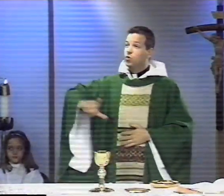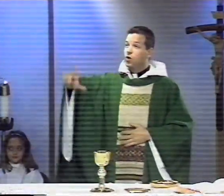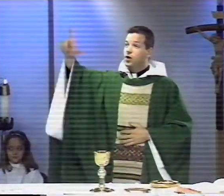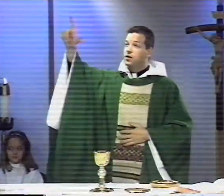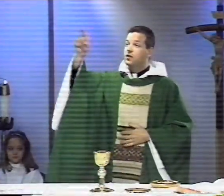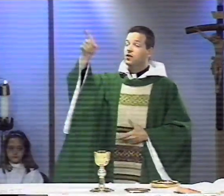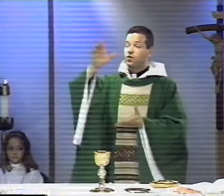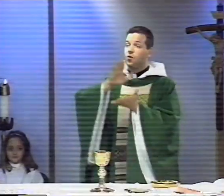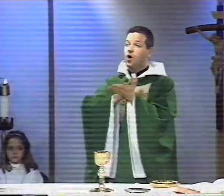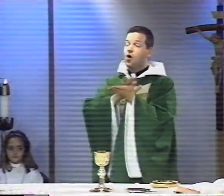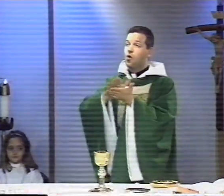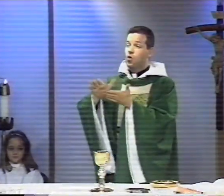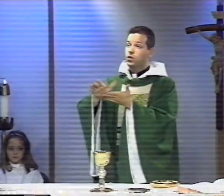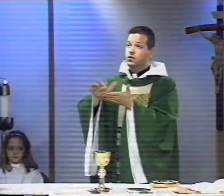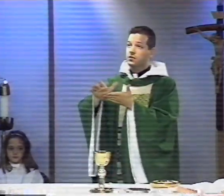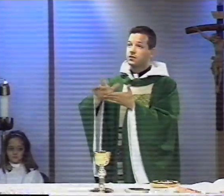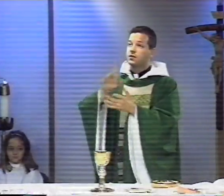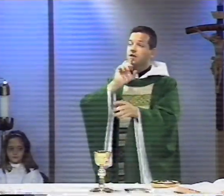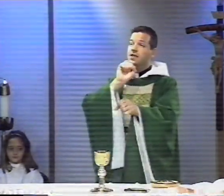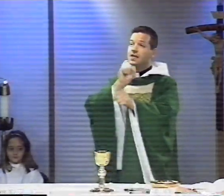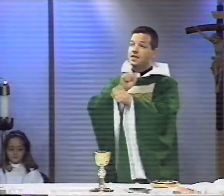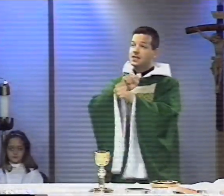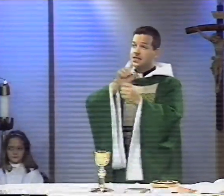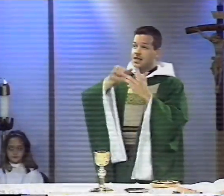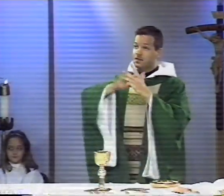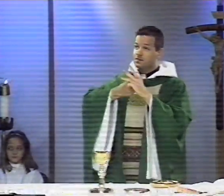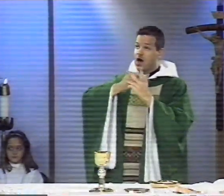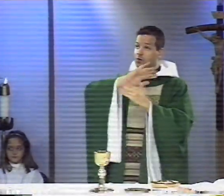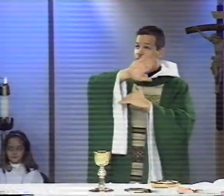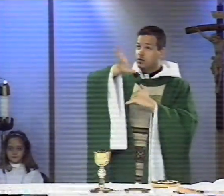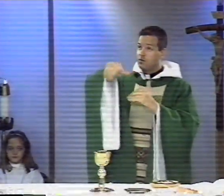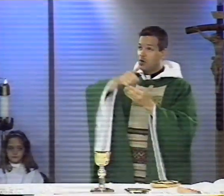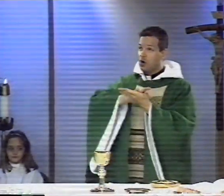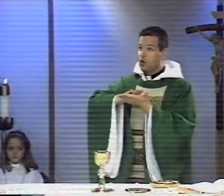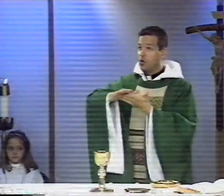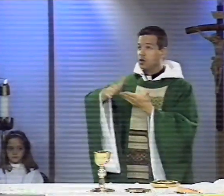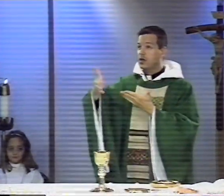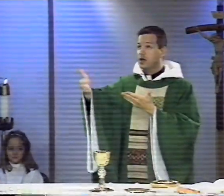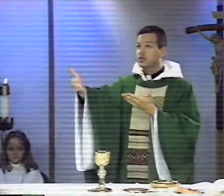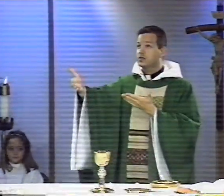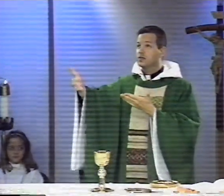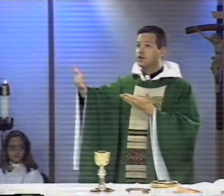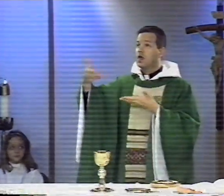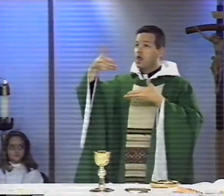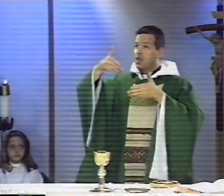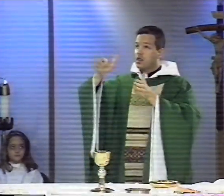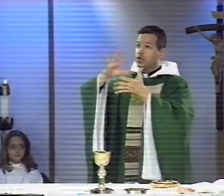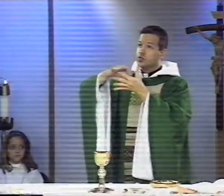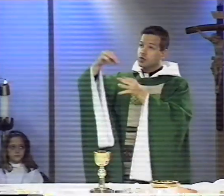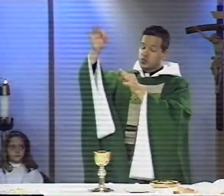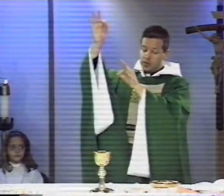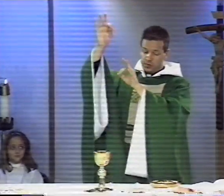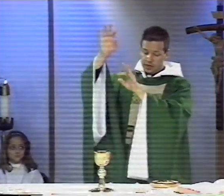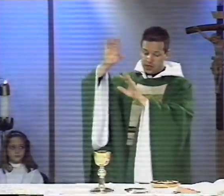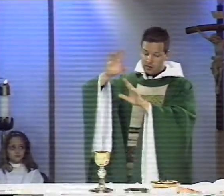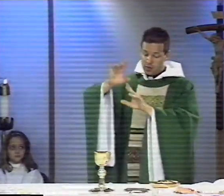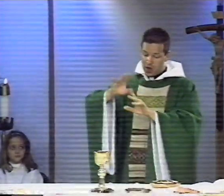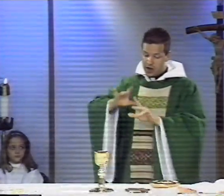Lord, you are holy, indeed the fountain of all holiness. Let your Spirit come upon